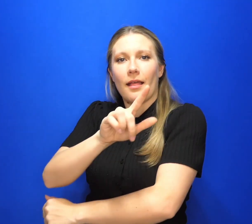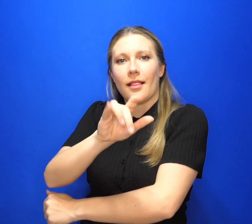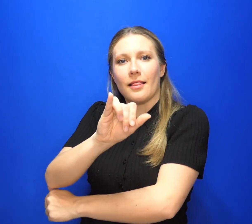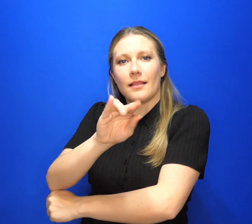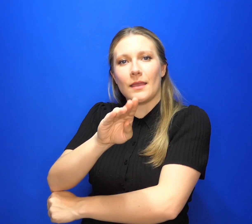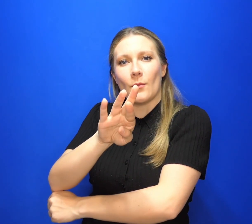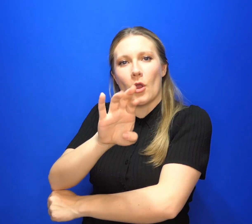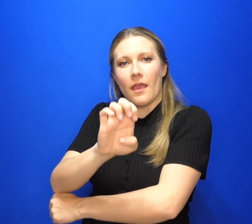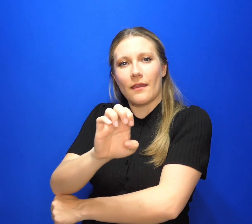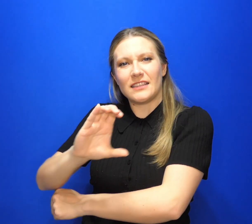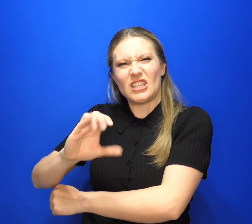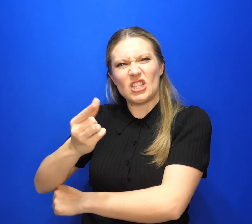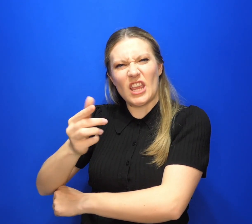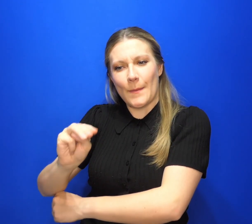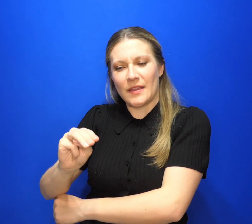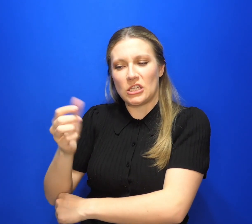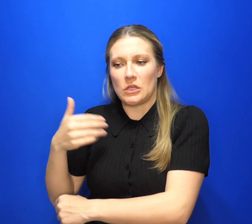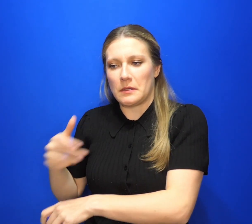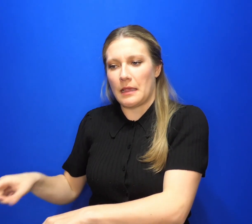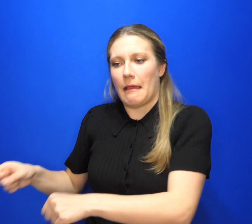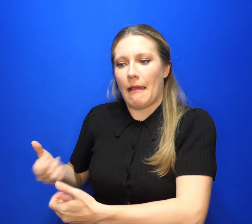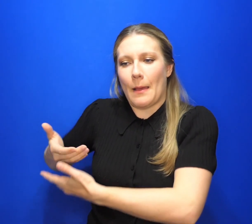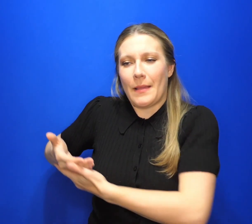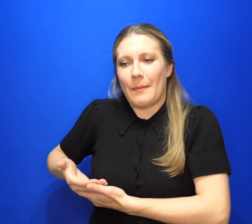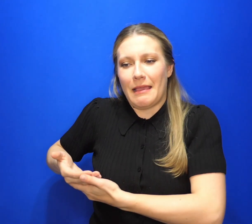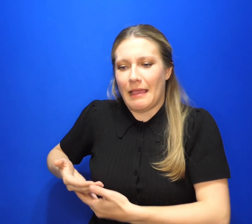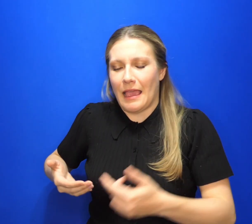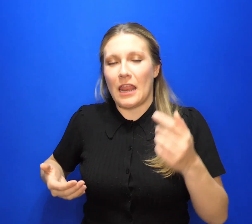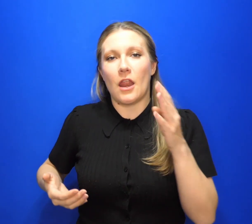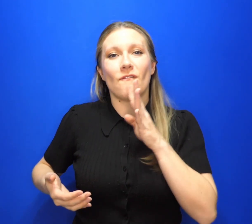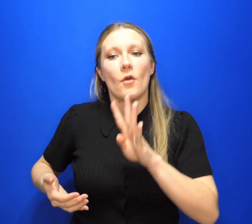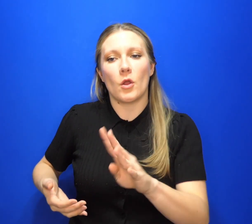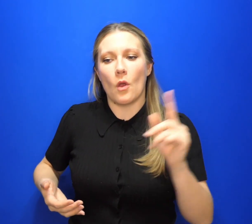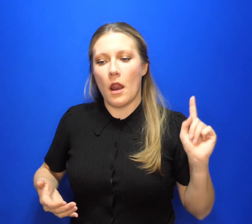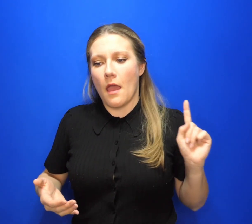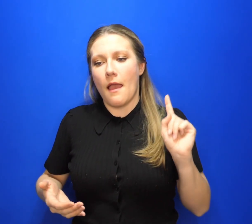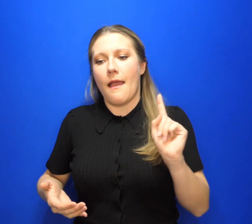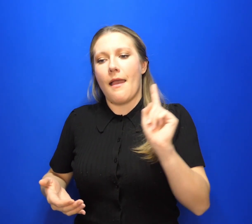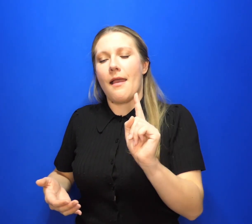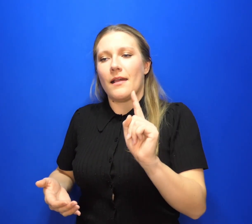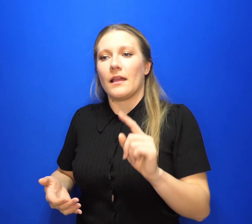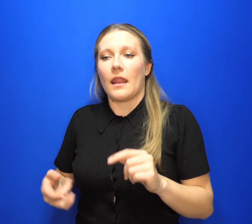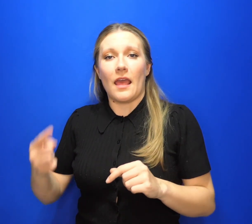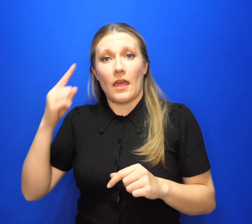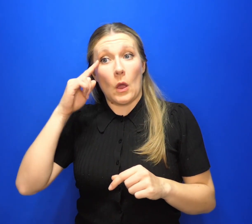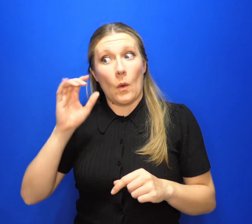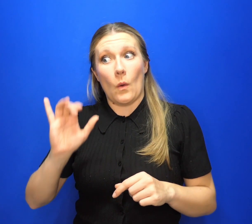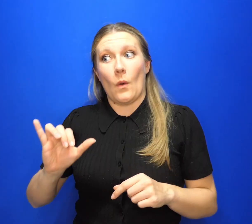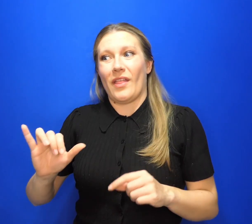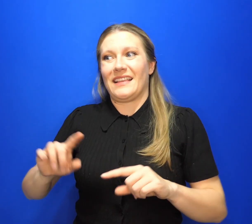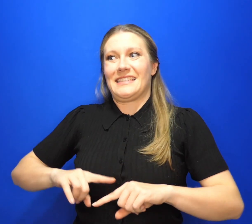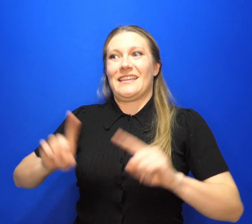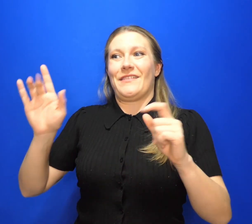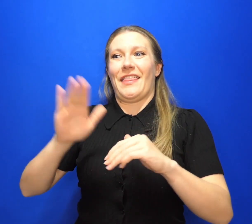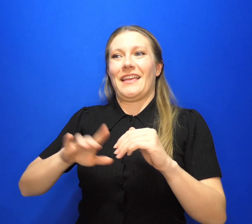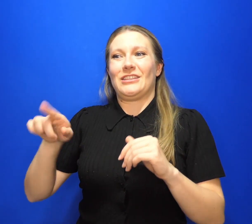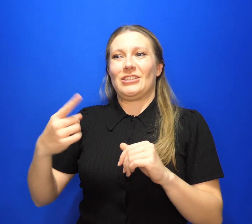she was lugging a baby and had a 4-year-old behind her. And I thought, oh, that's different than just walking off the elevator.